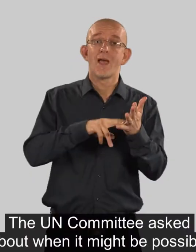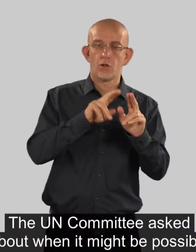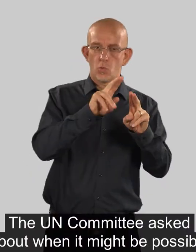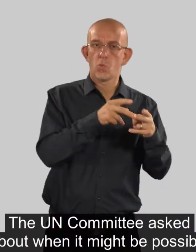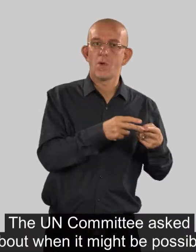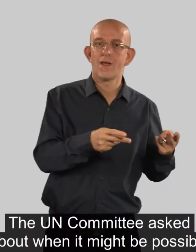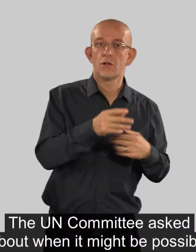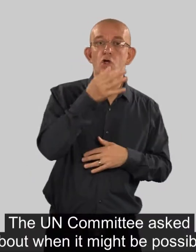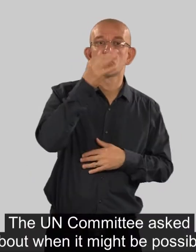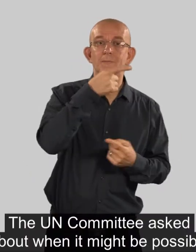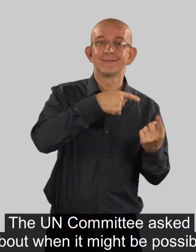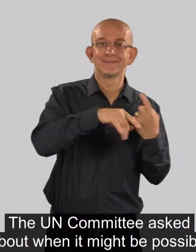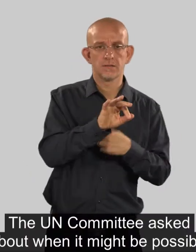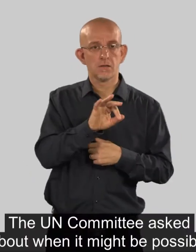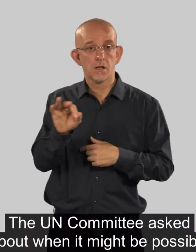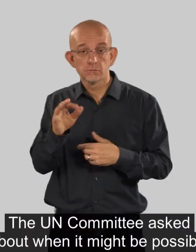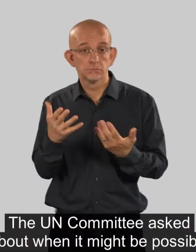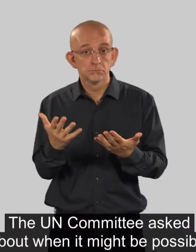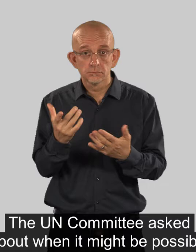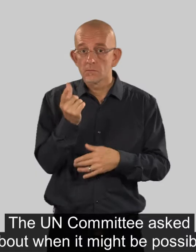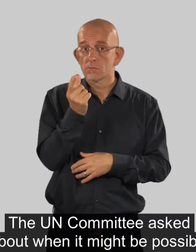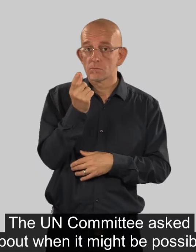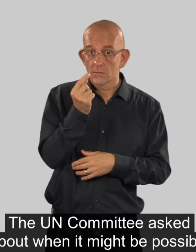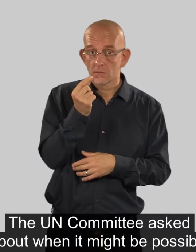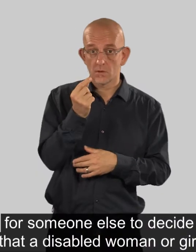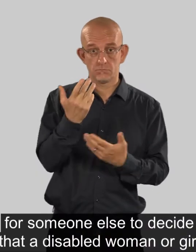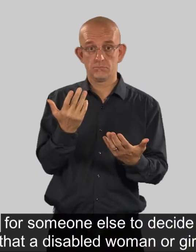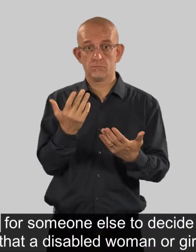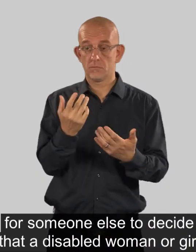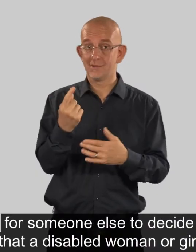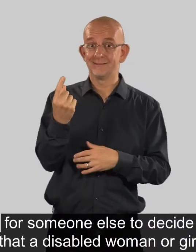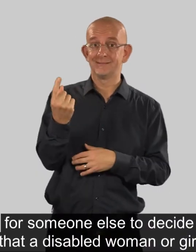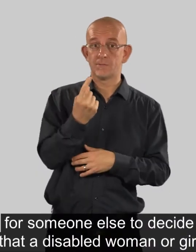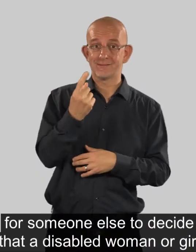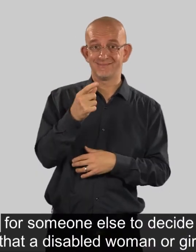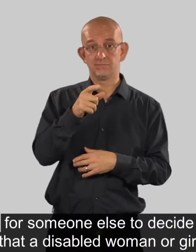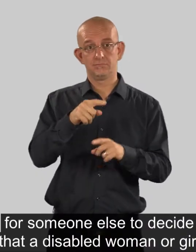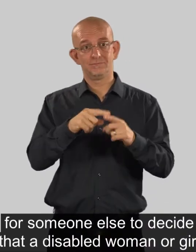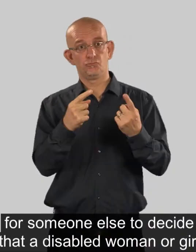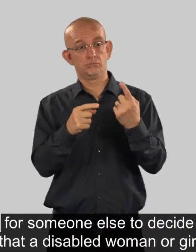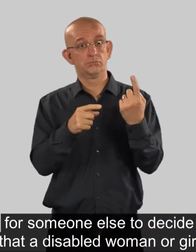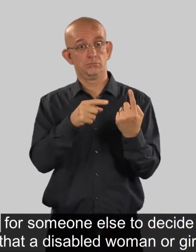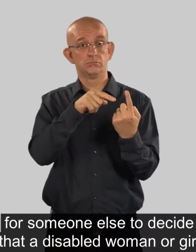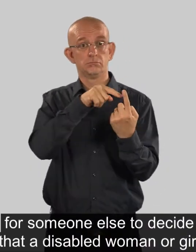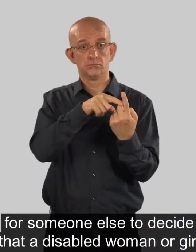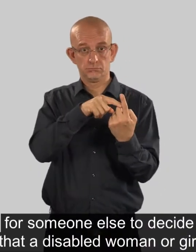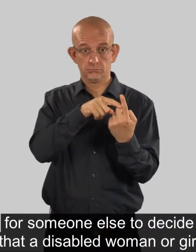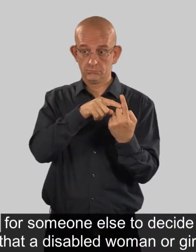The UN Committee asked about whether it might be possible for someone else to decide that a